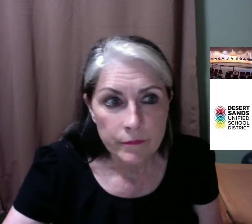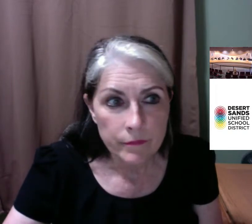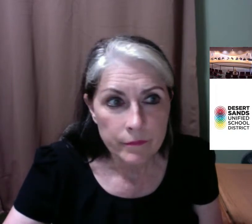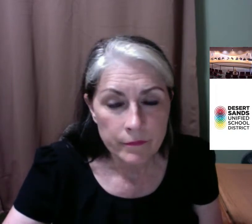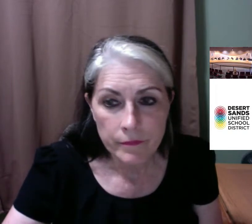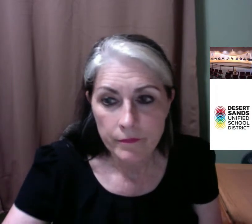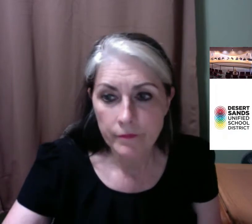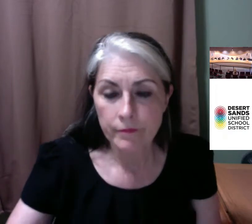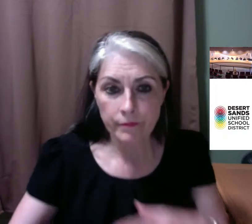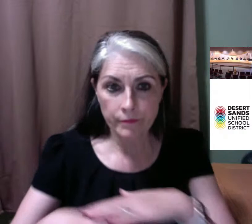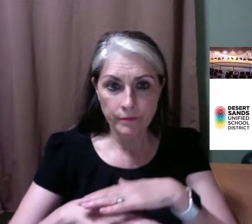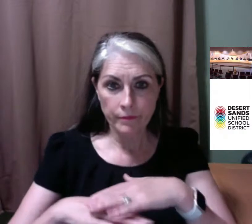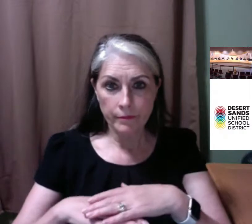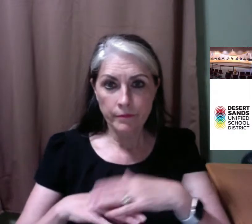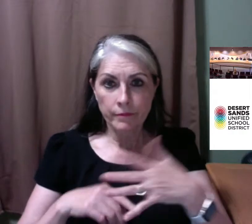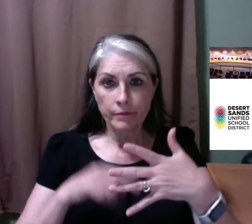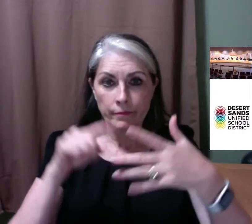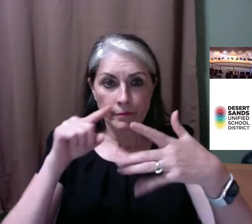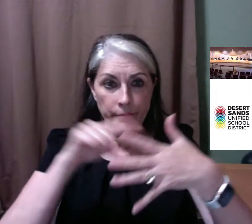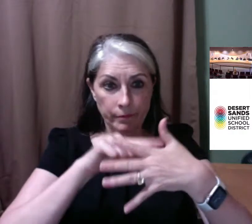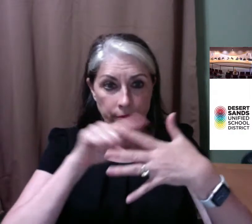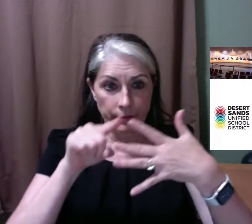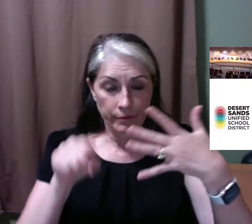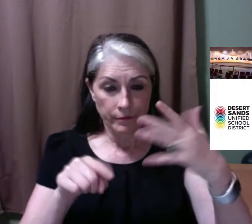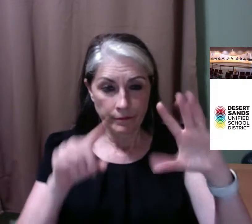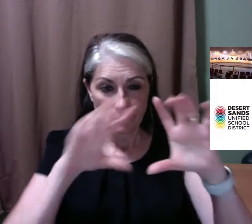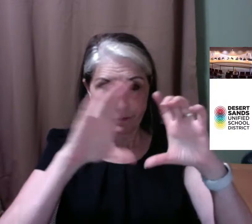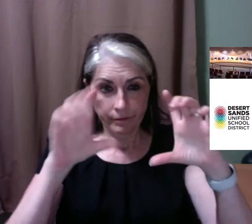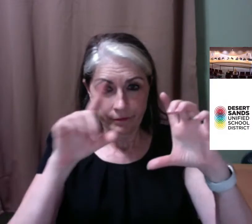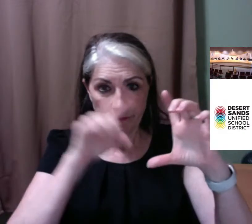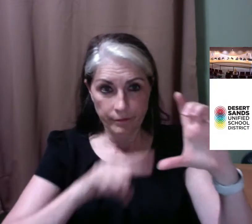involvement, pupil engagement, and school climate.